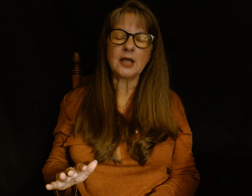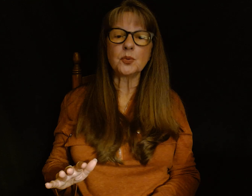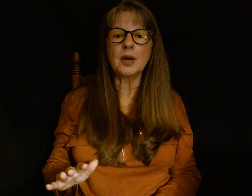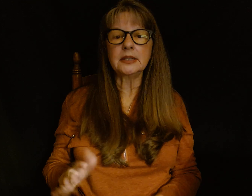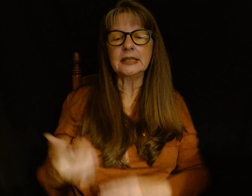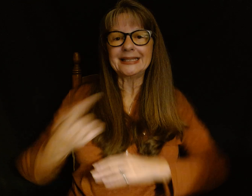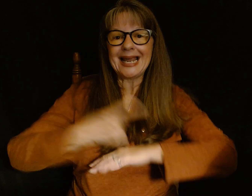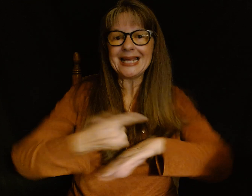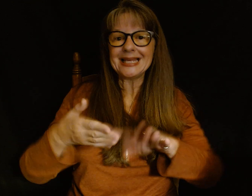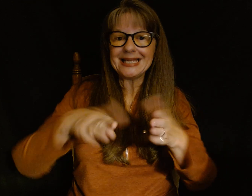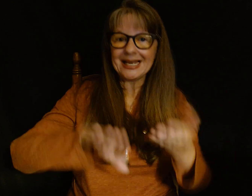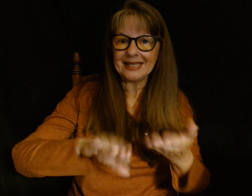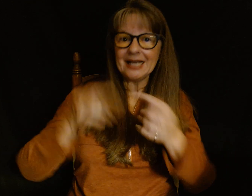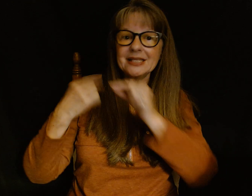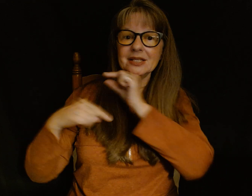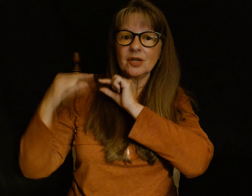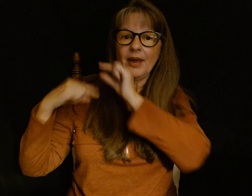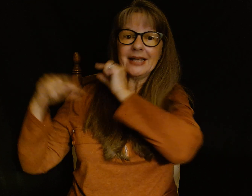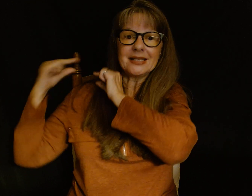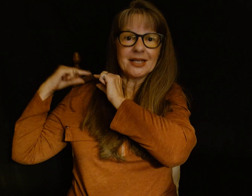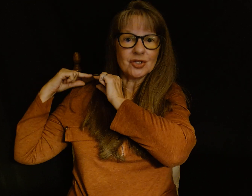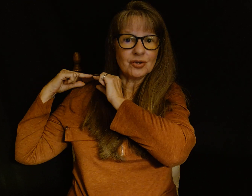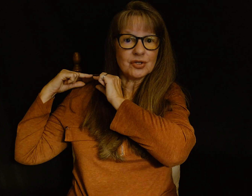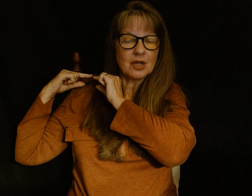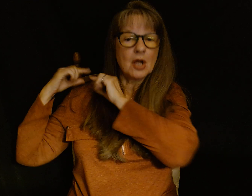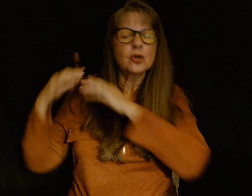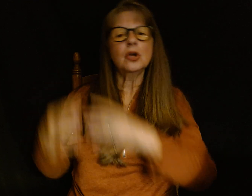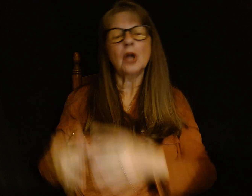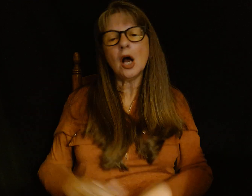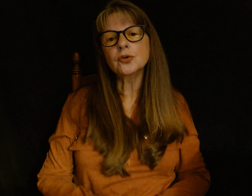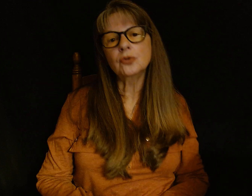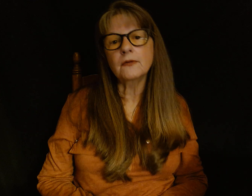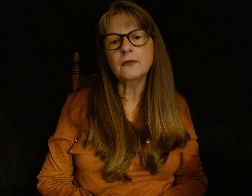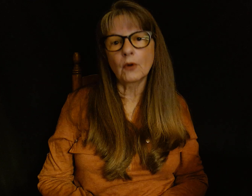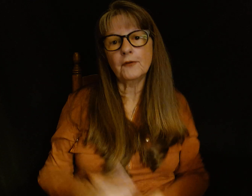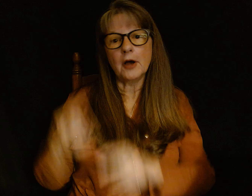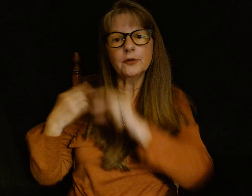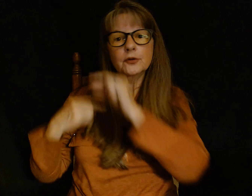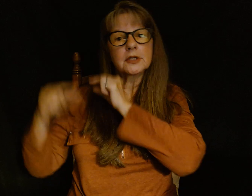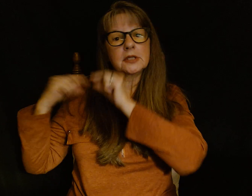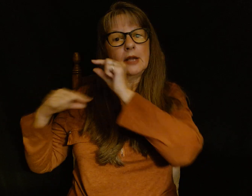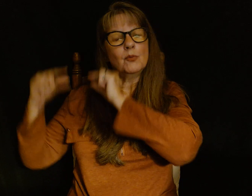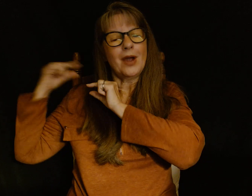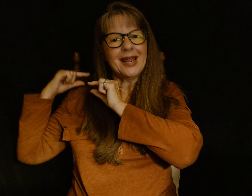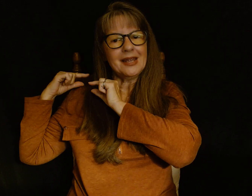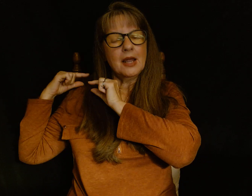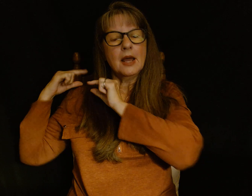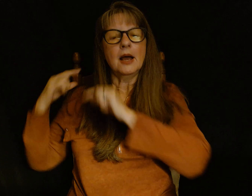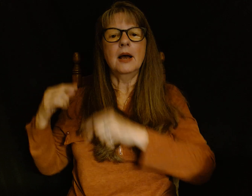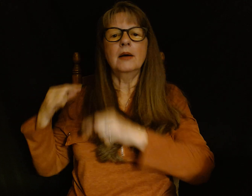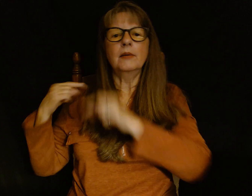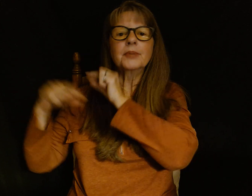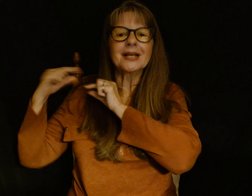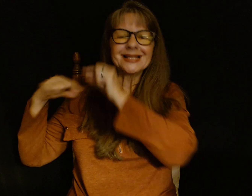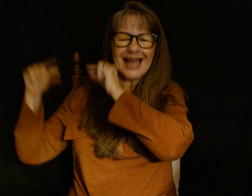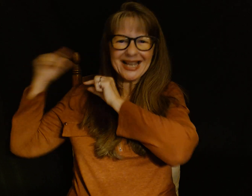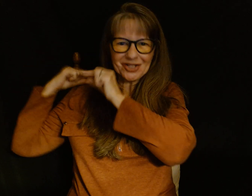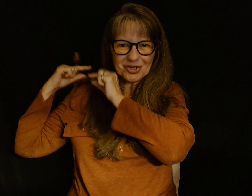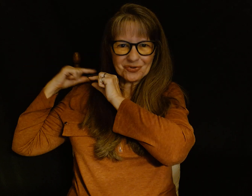what Day of the Dead does, is their ancestors. You could also do forefathers the same way because it's ancestral,